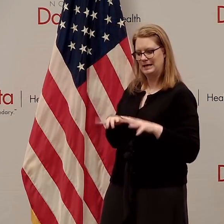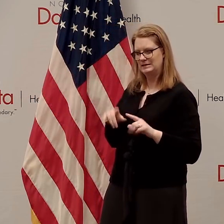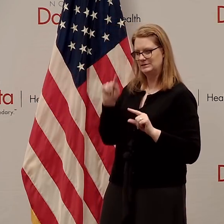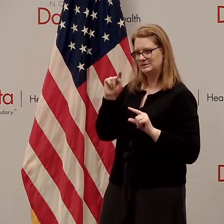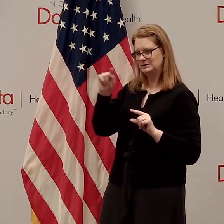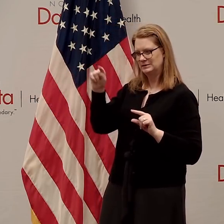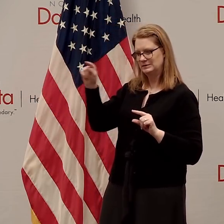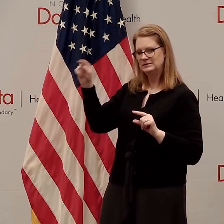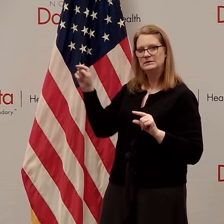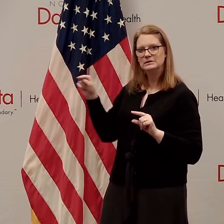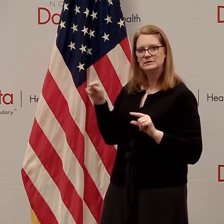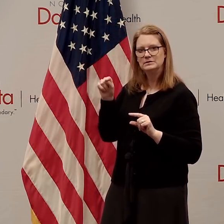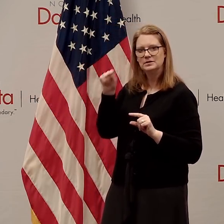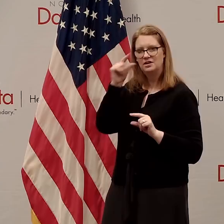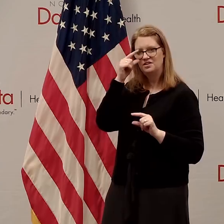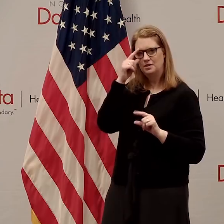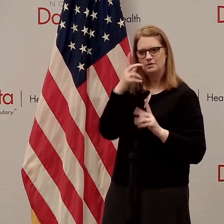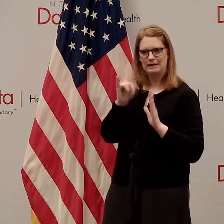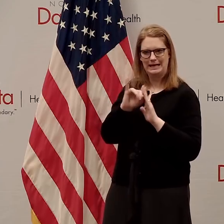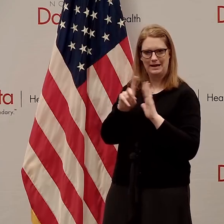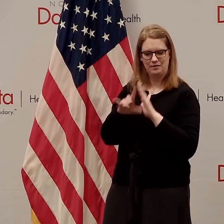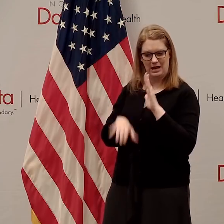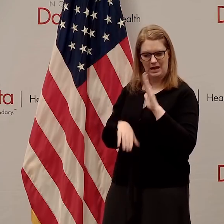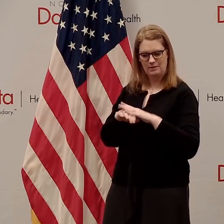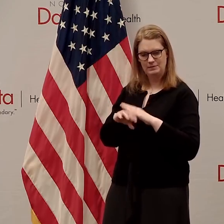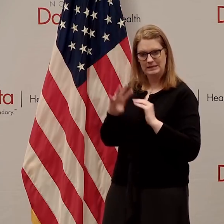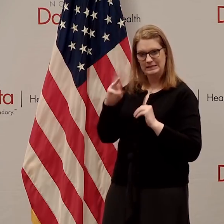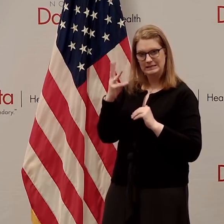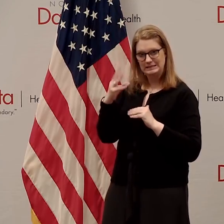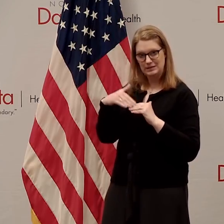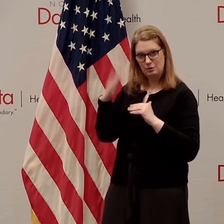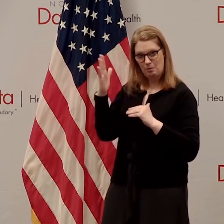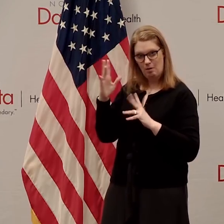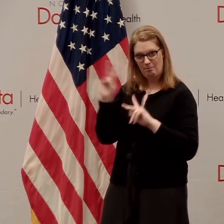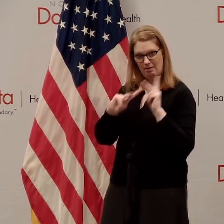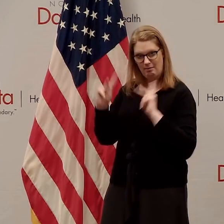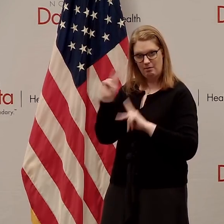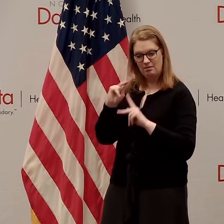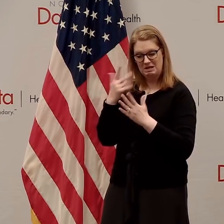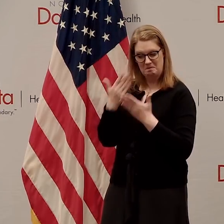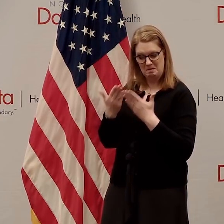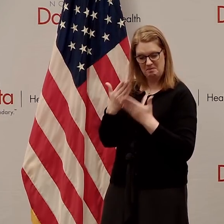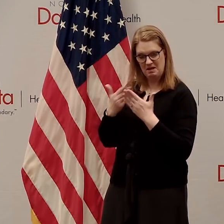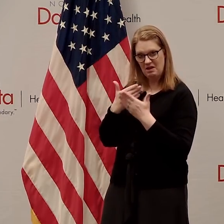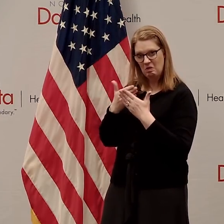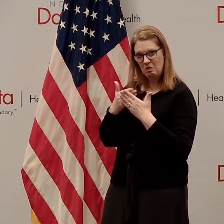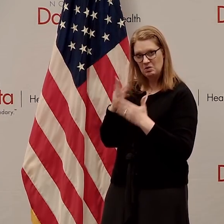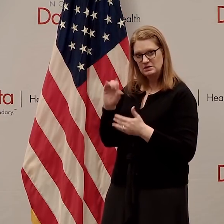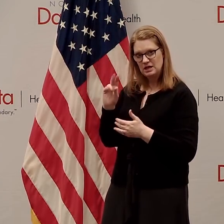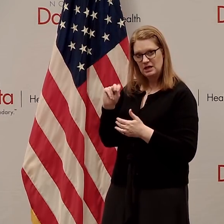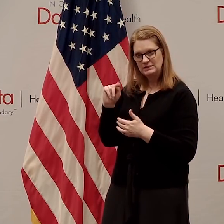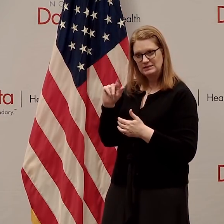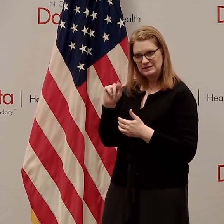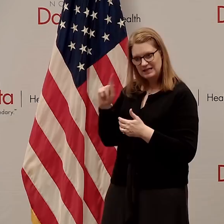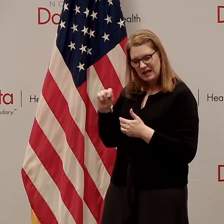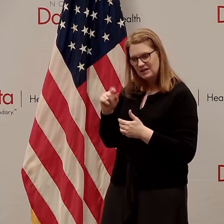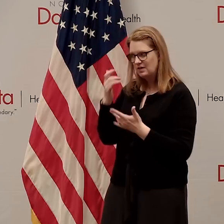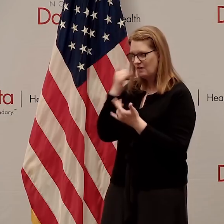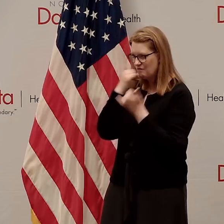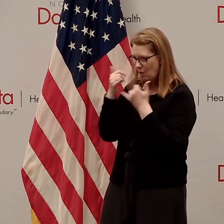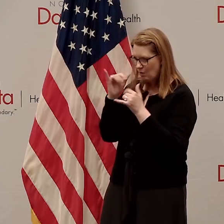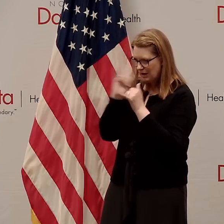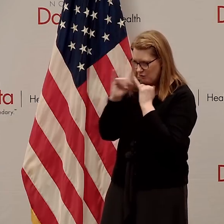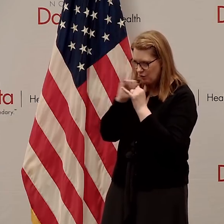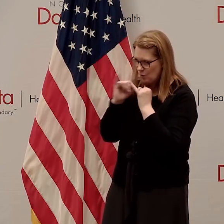positive. Usually we'll identify as many as 6 or more people that they may have had close contact. We follow up with phone interviews with those